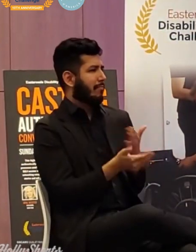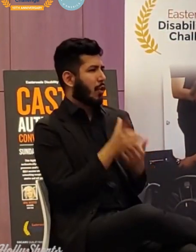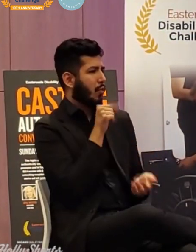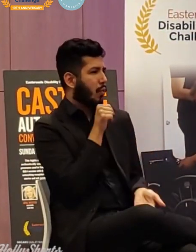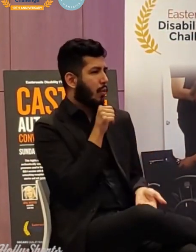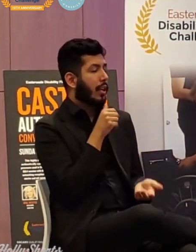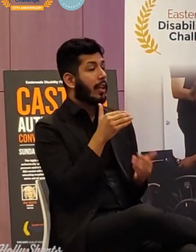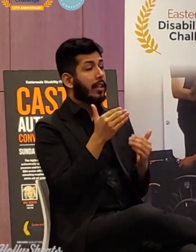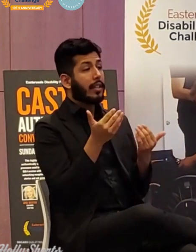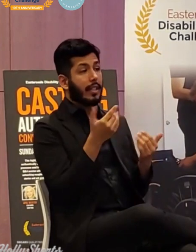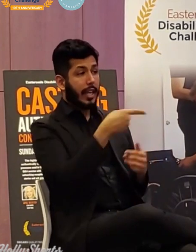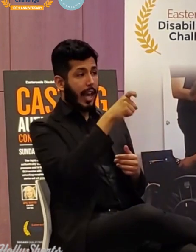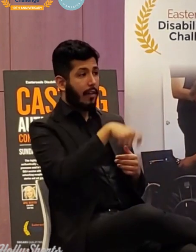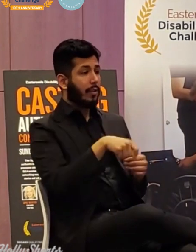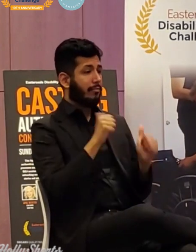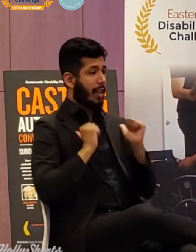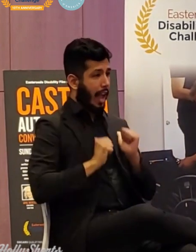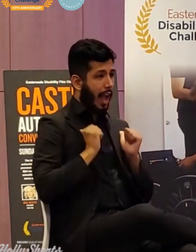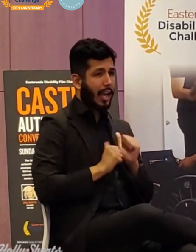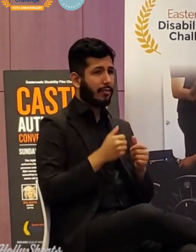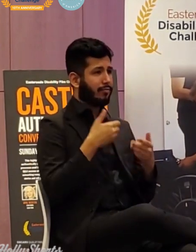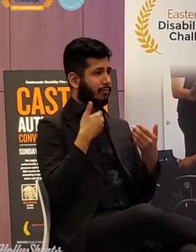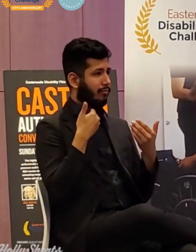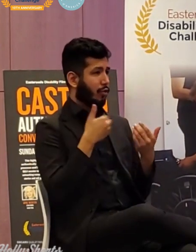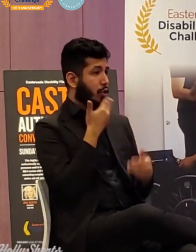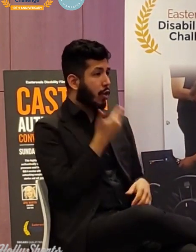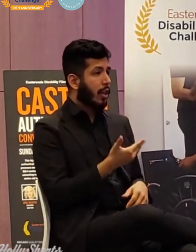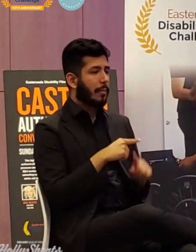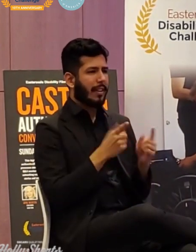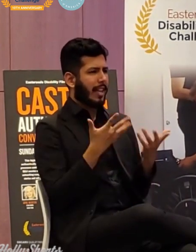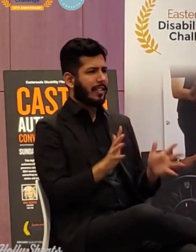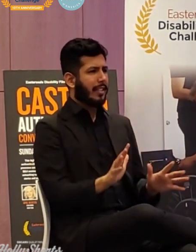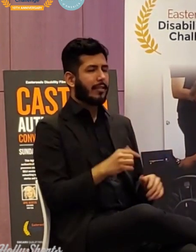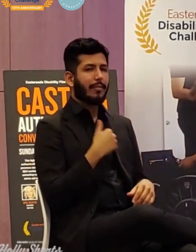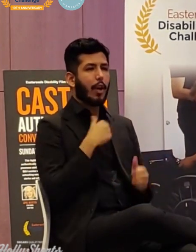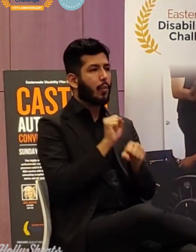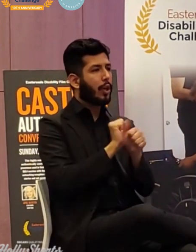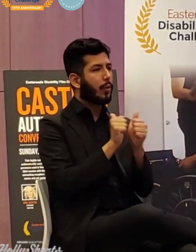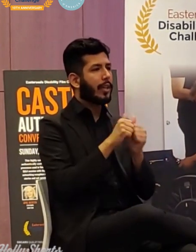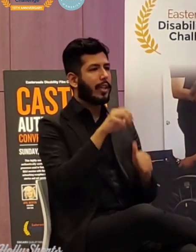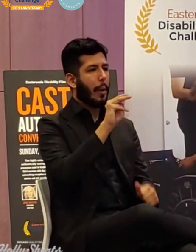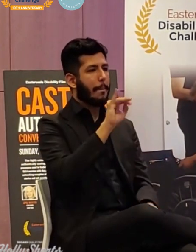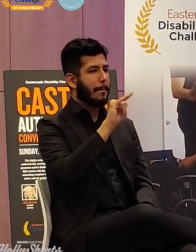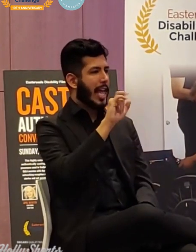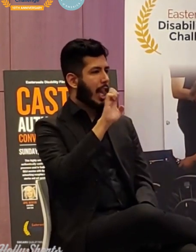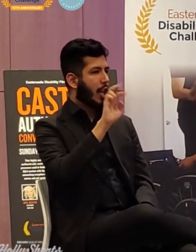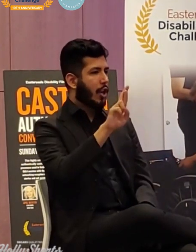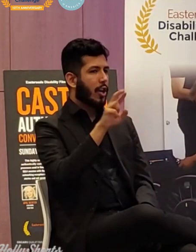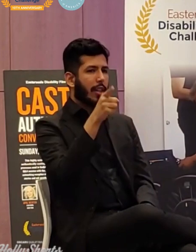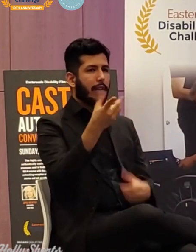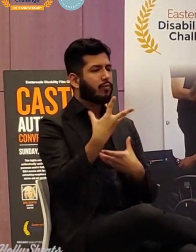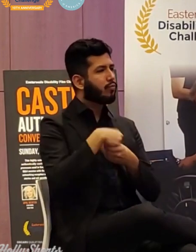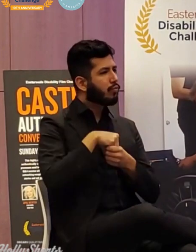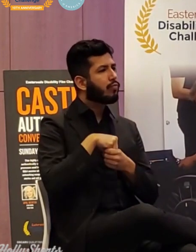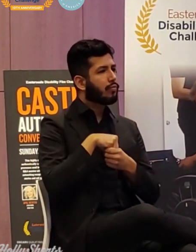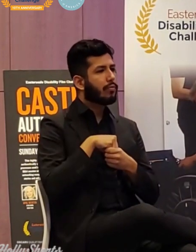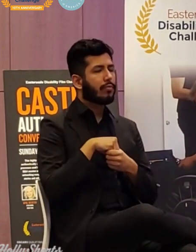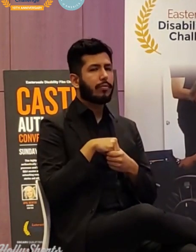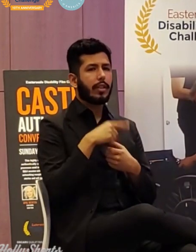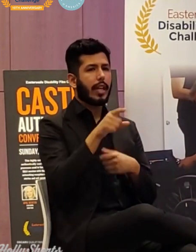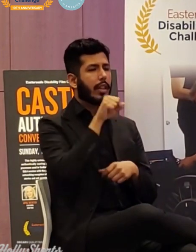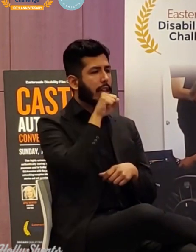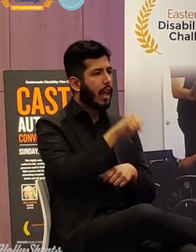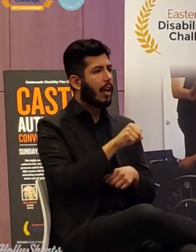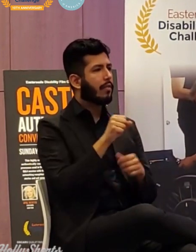that's all we care about. I work with Lord and Miller. They're very inclusive most of the time. They love, you know, they love an opportunity,